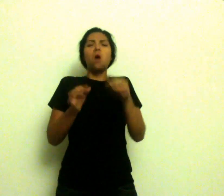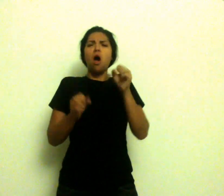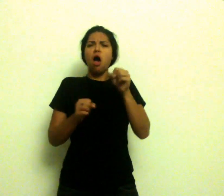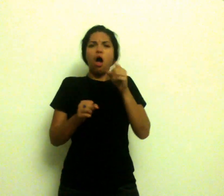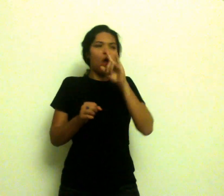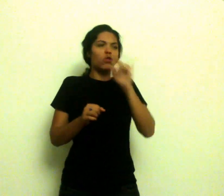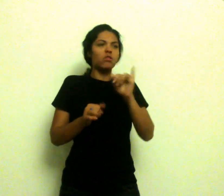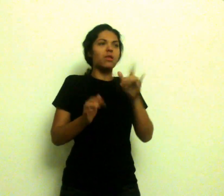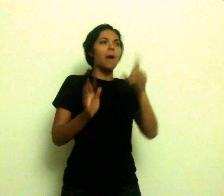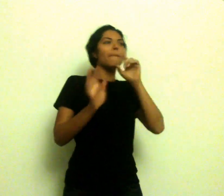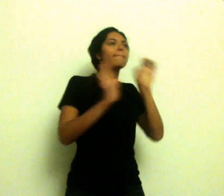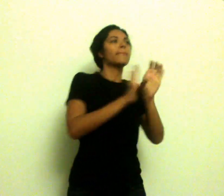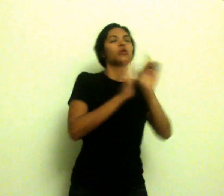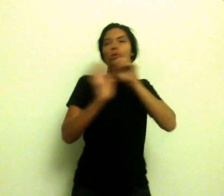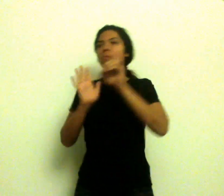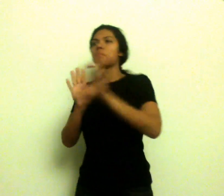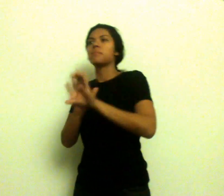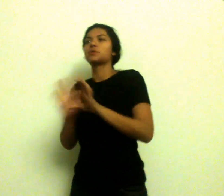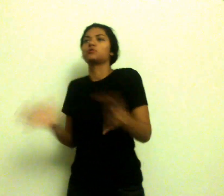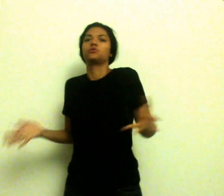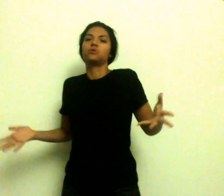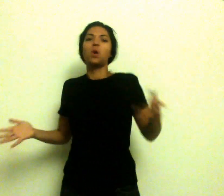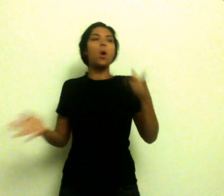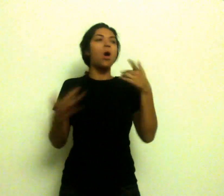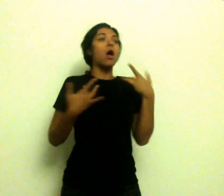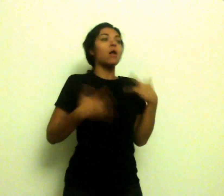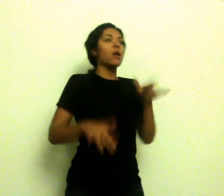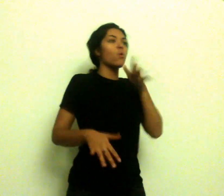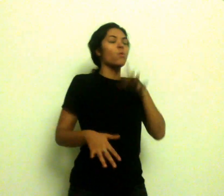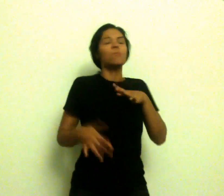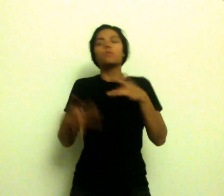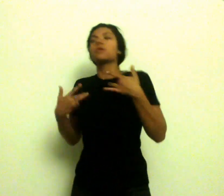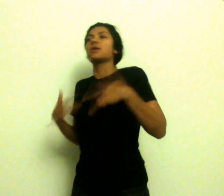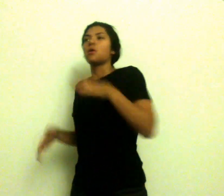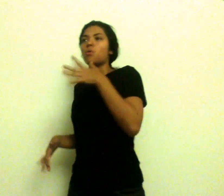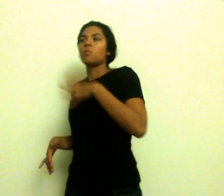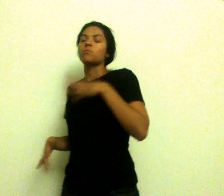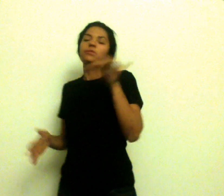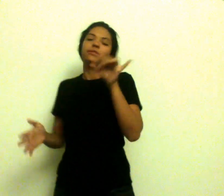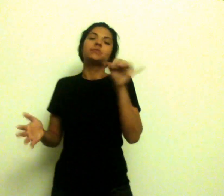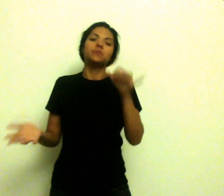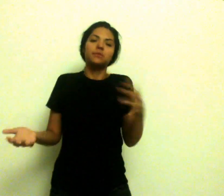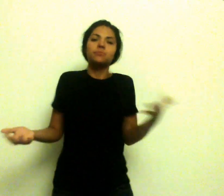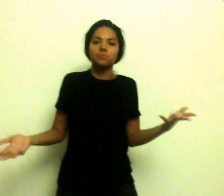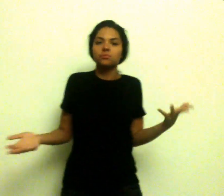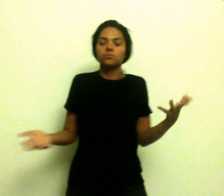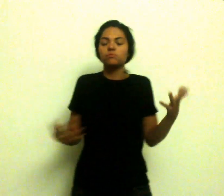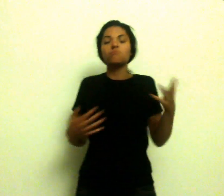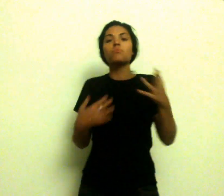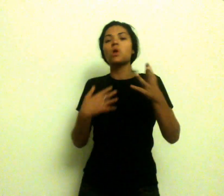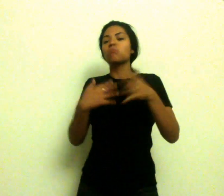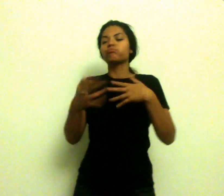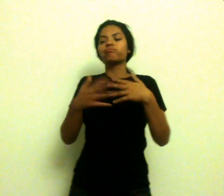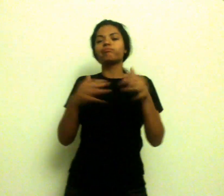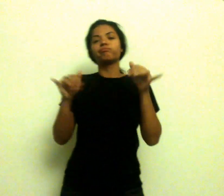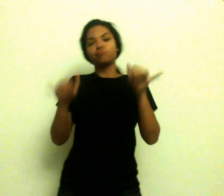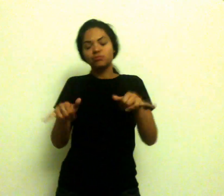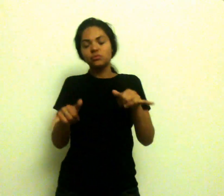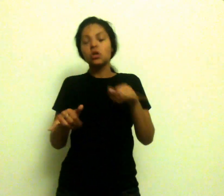disrobed body with his mind, thinking of whatever ill thoughts he may or she may or may not have, suppose that is